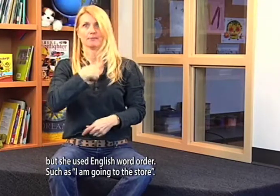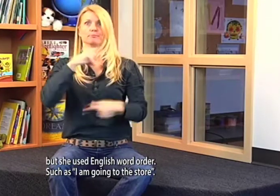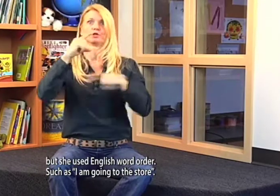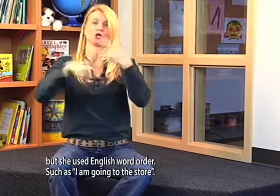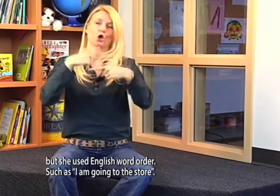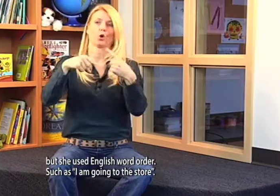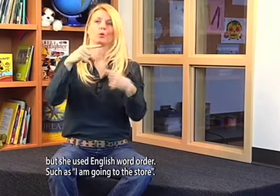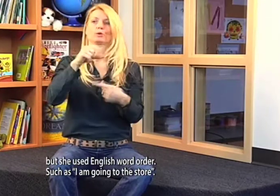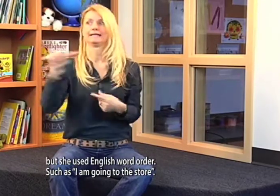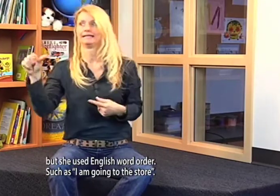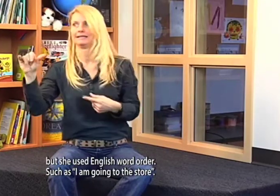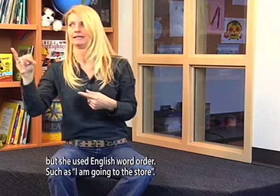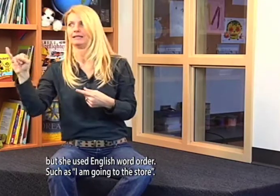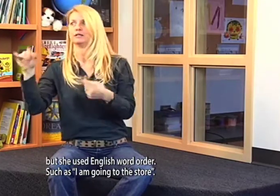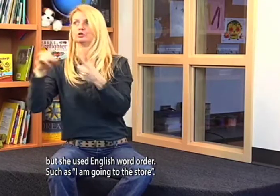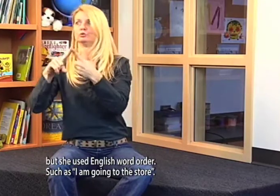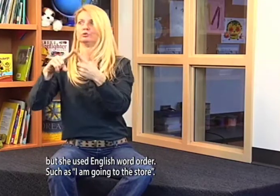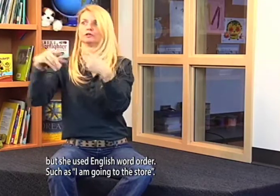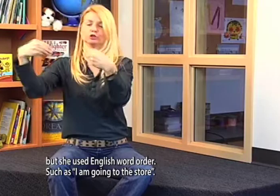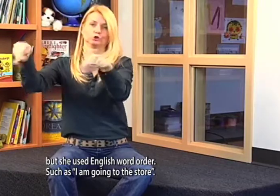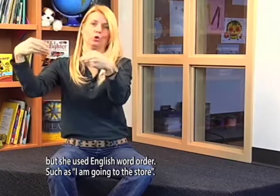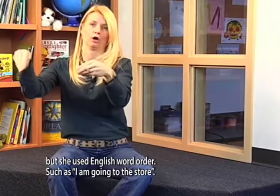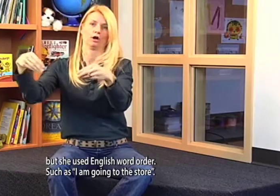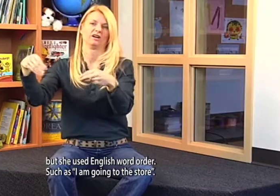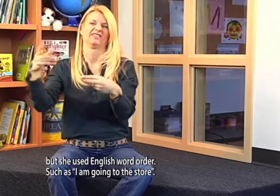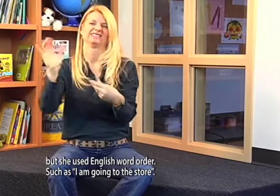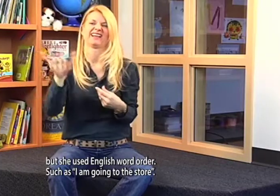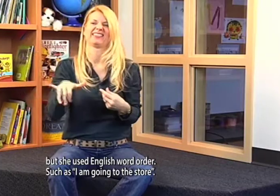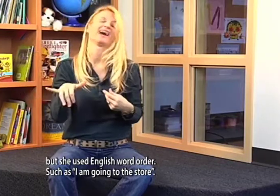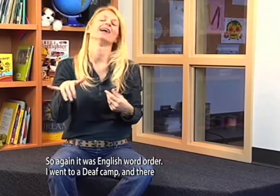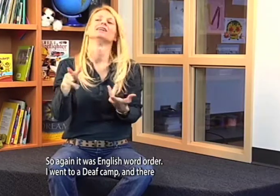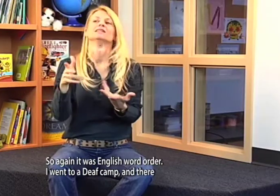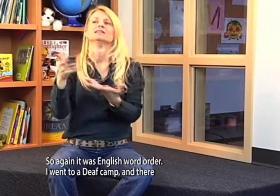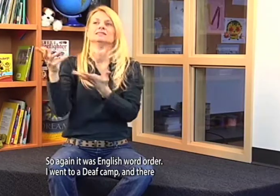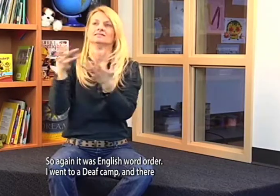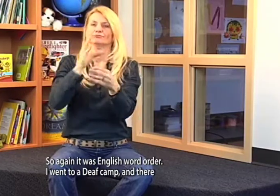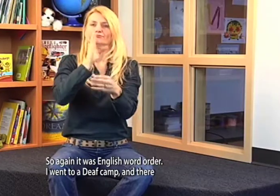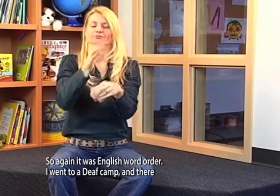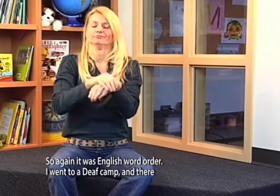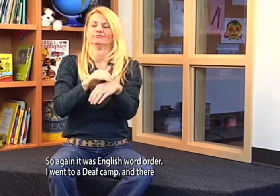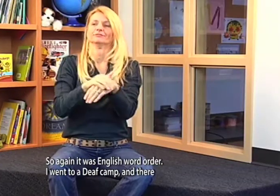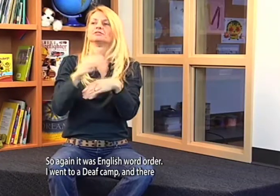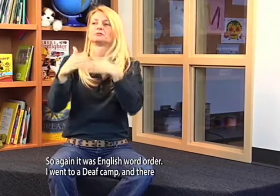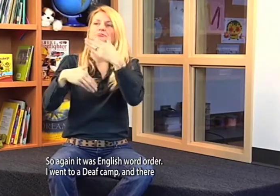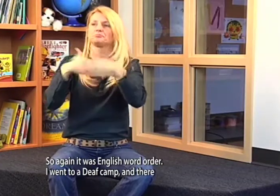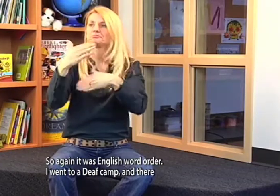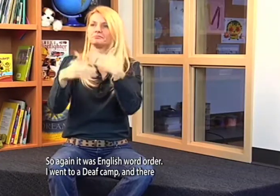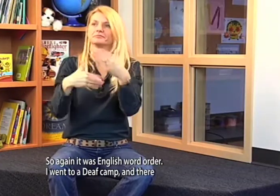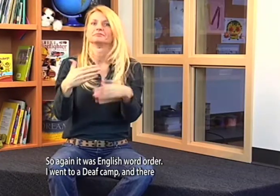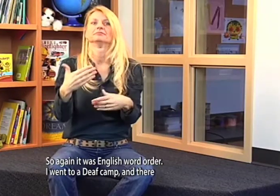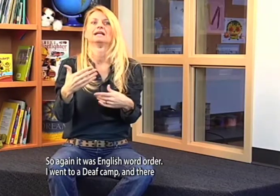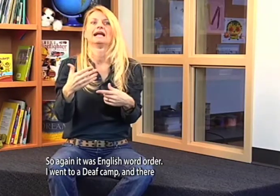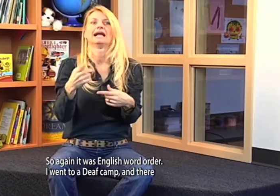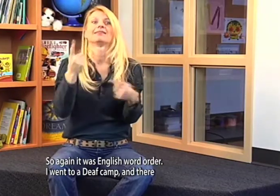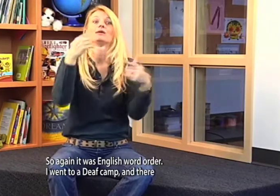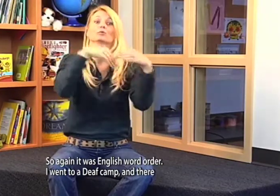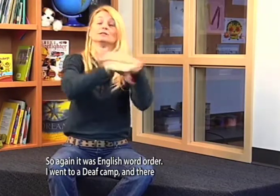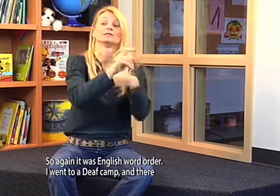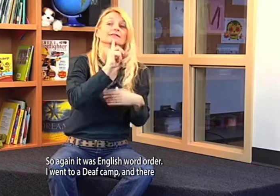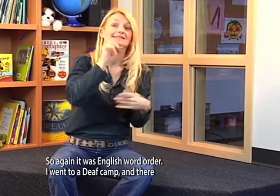I am going to the store. So again, it was an English word order. I went to